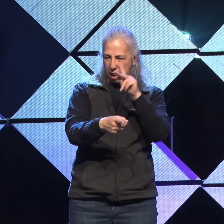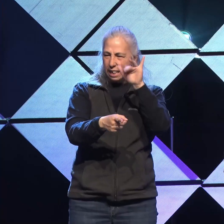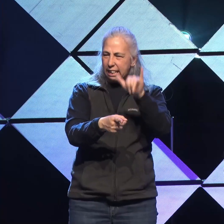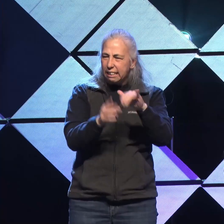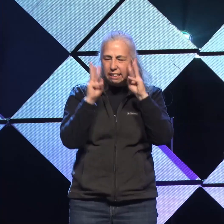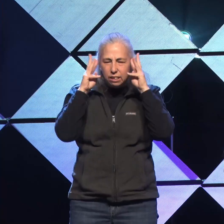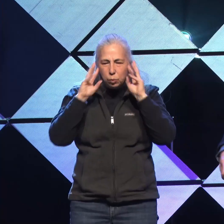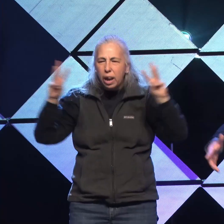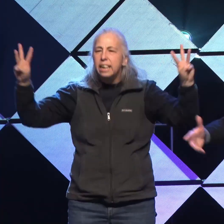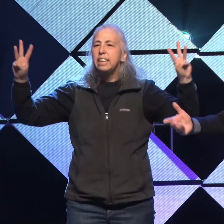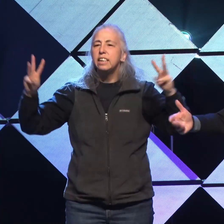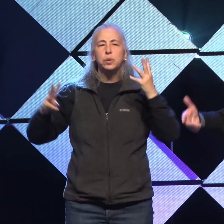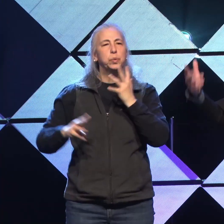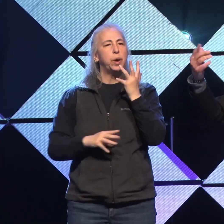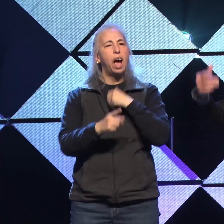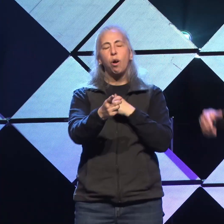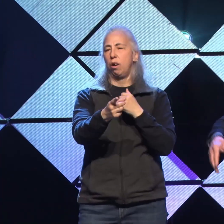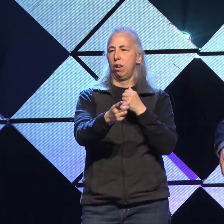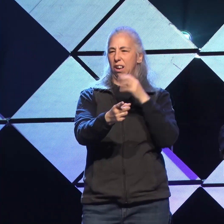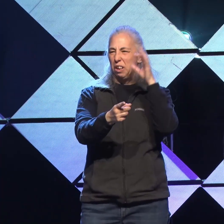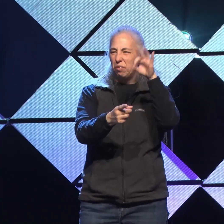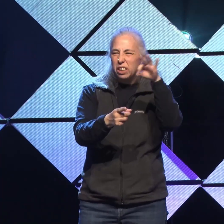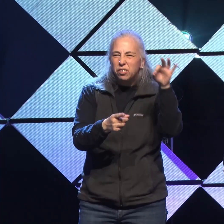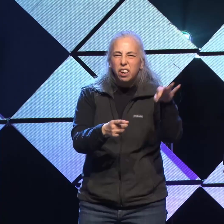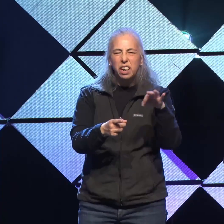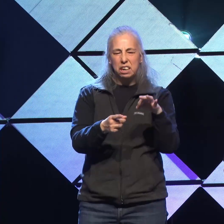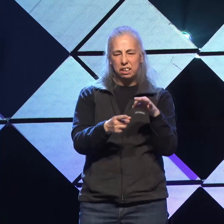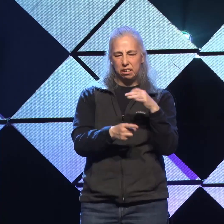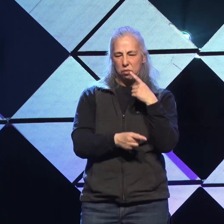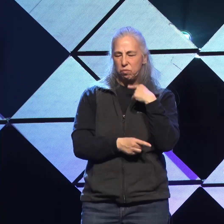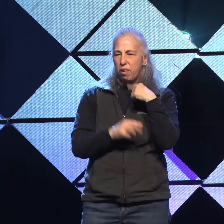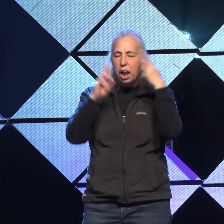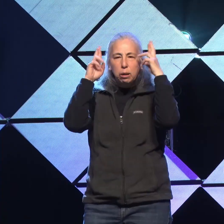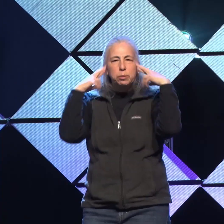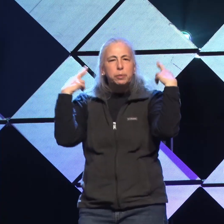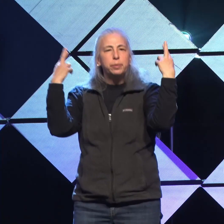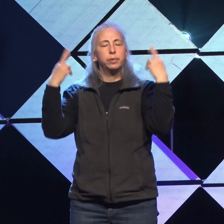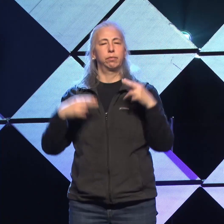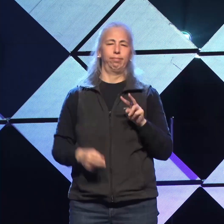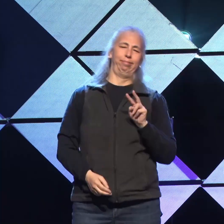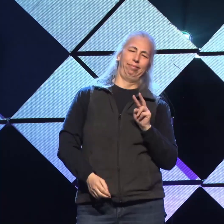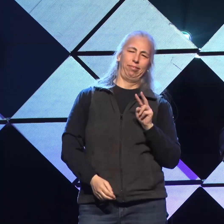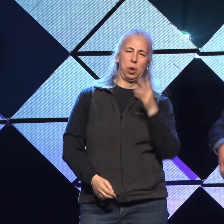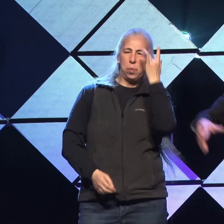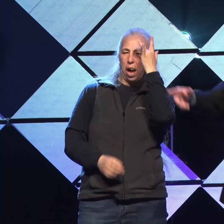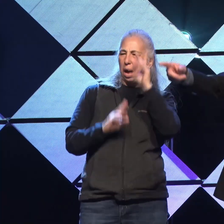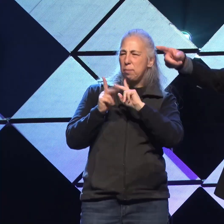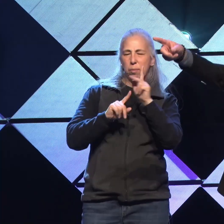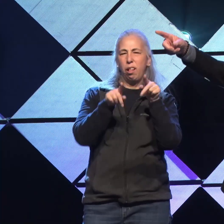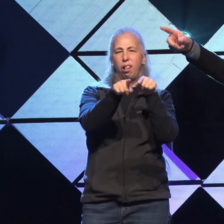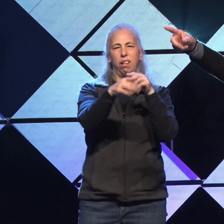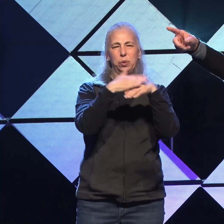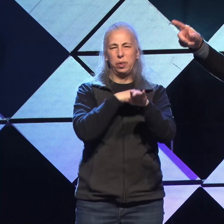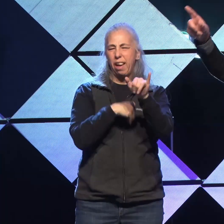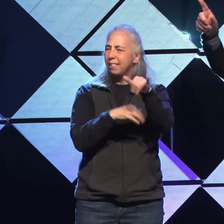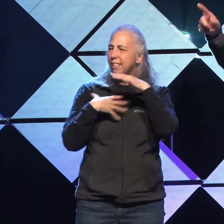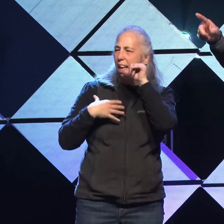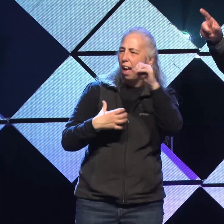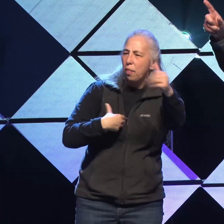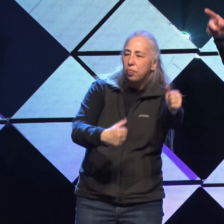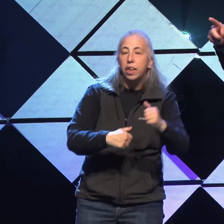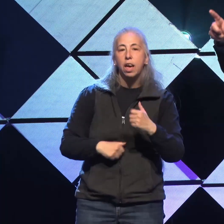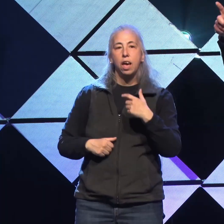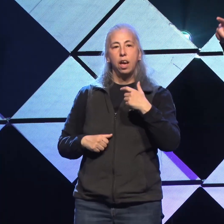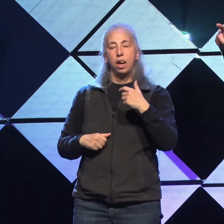What, are they going to worship the little pig, red-haired girl with the pigtails? I mean, what are people thinking? Probably going in there, going to